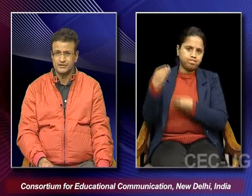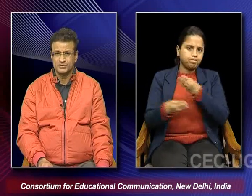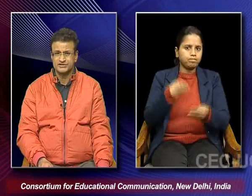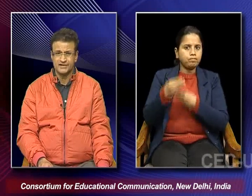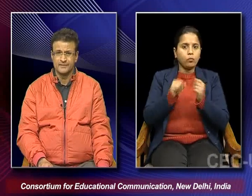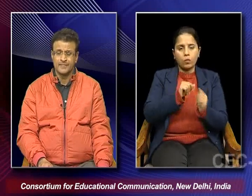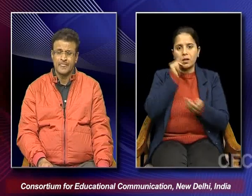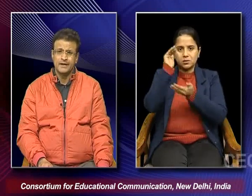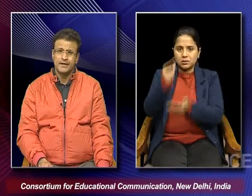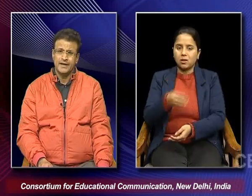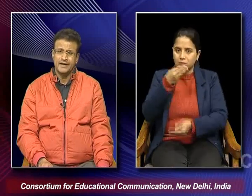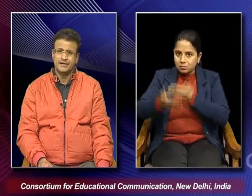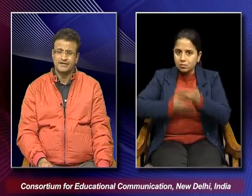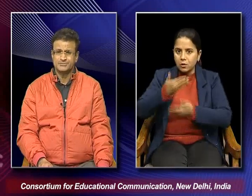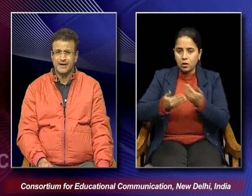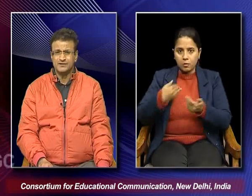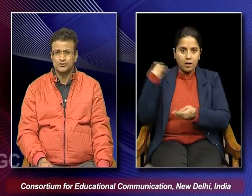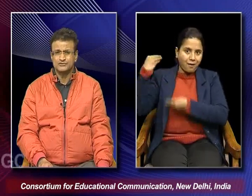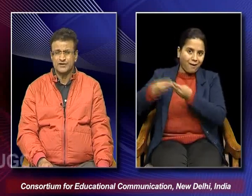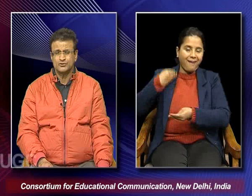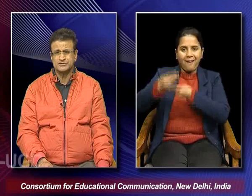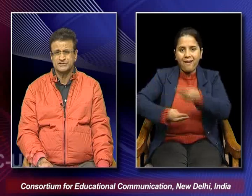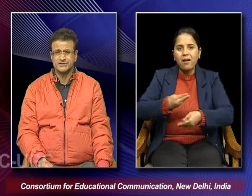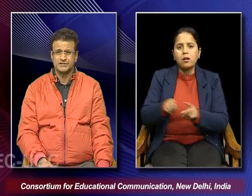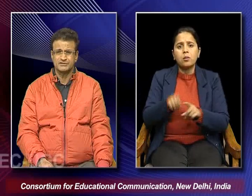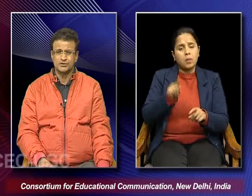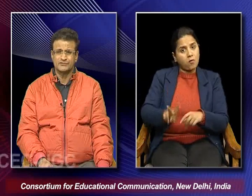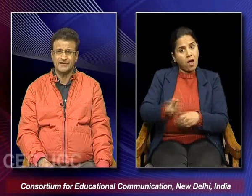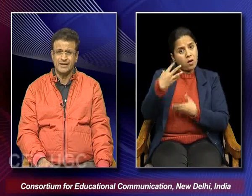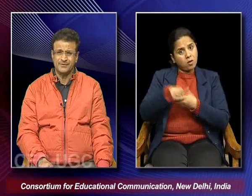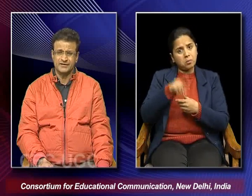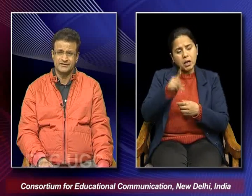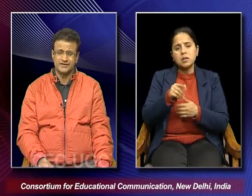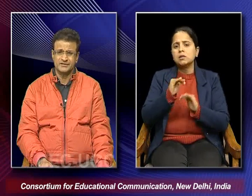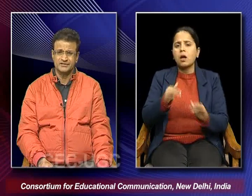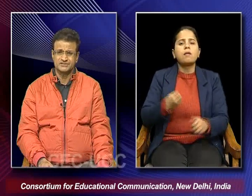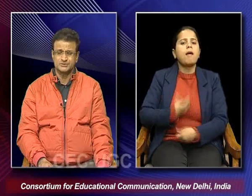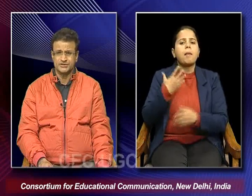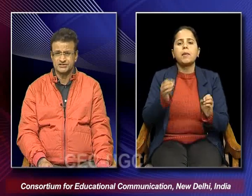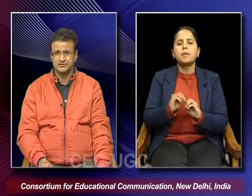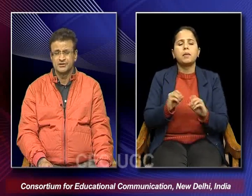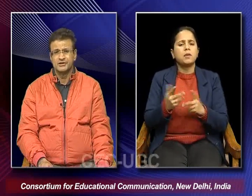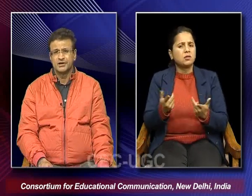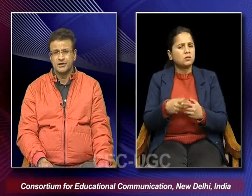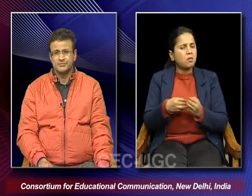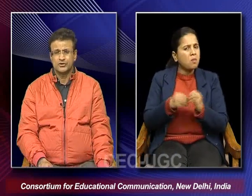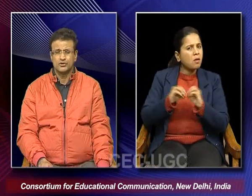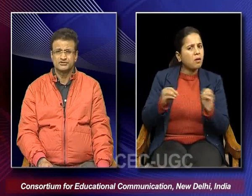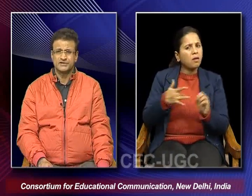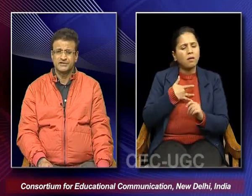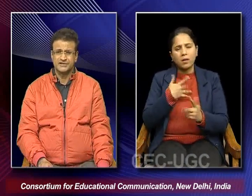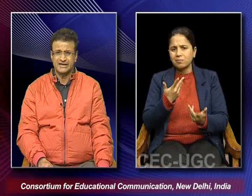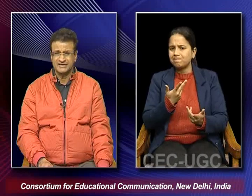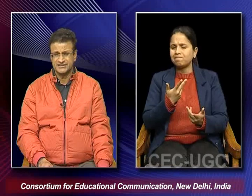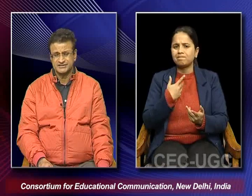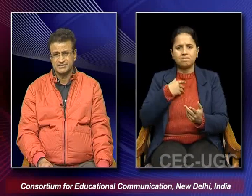imparted to his son. And despite those values, the son is not very happy in that situation, because